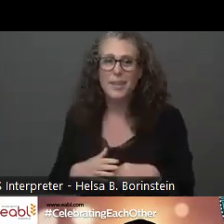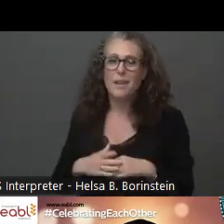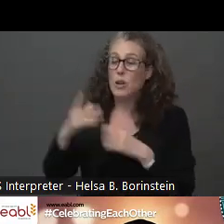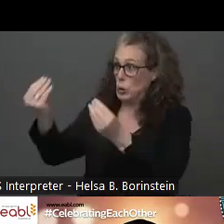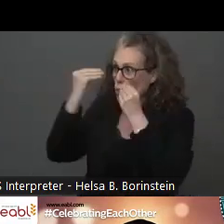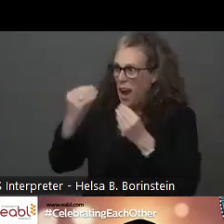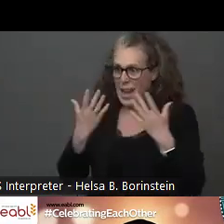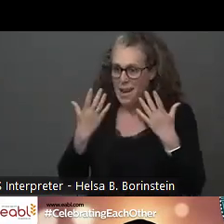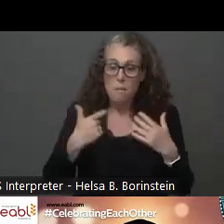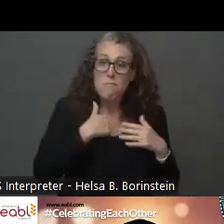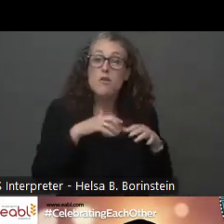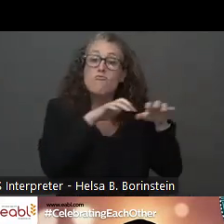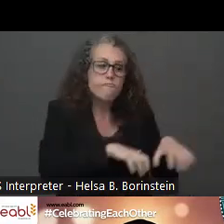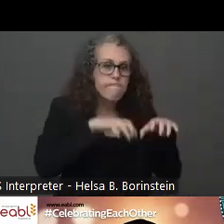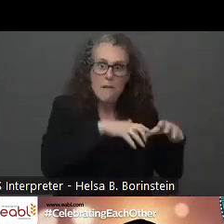ayudono.